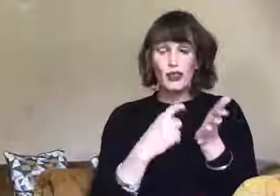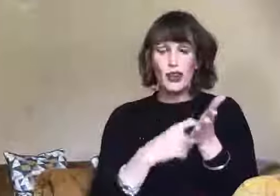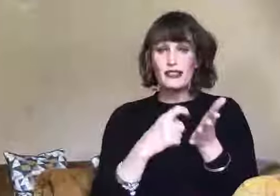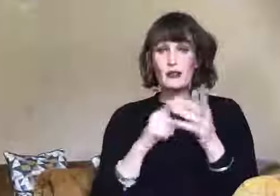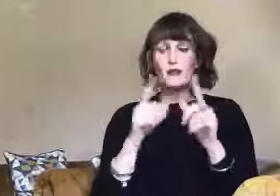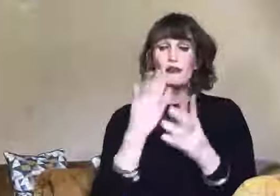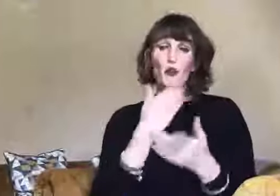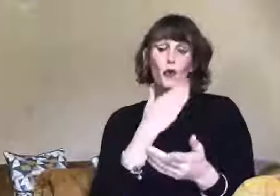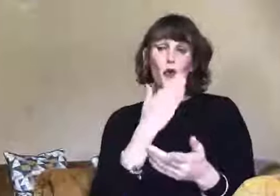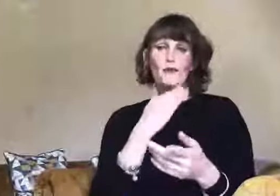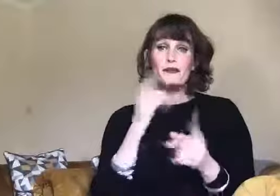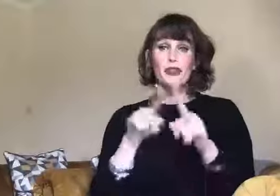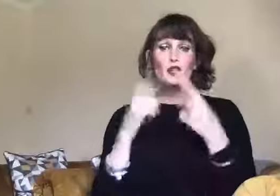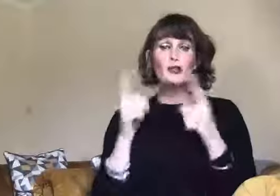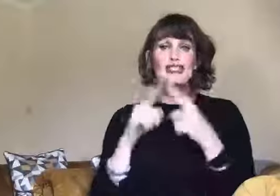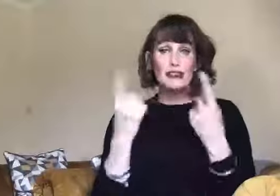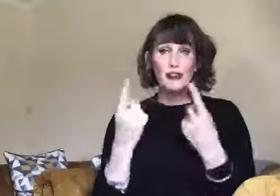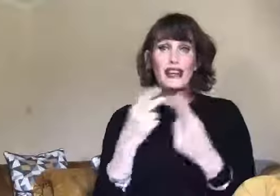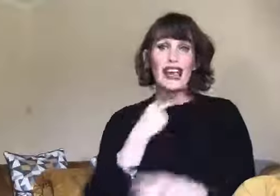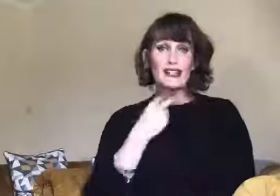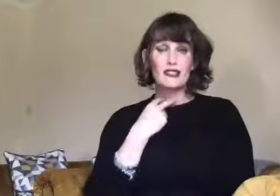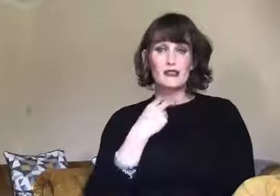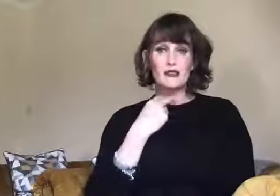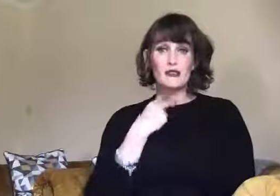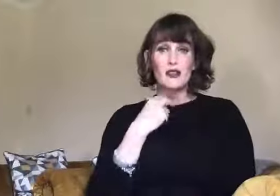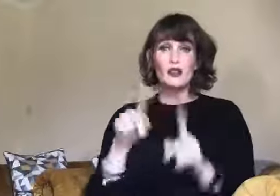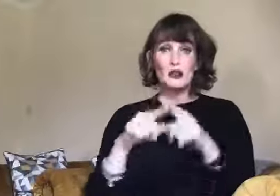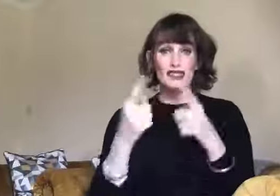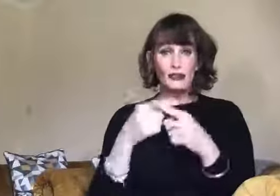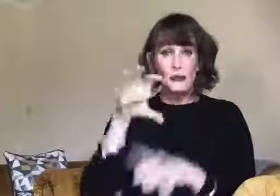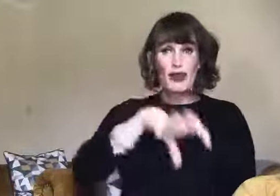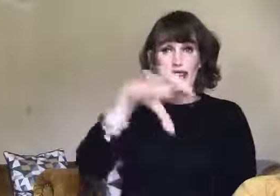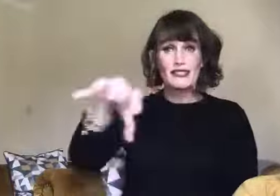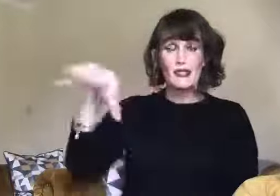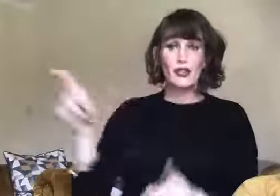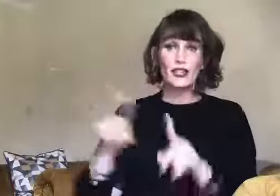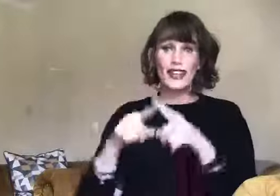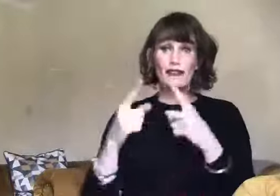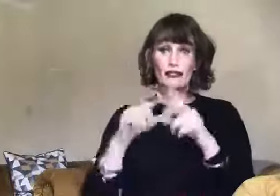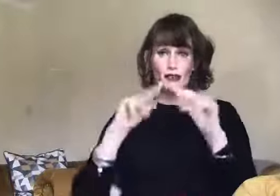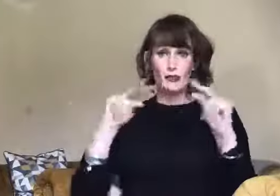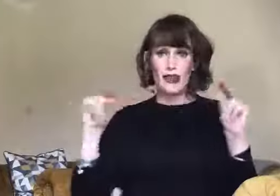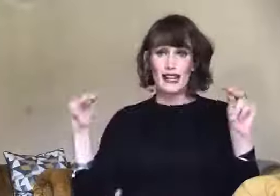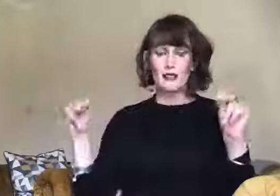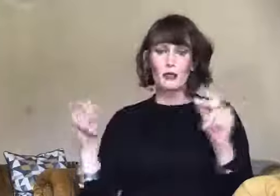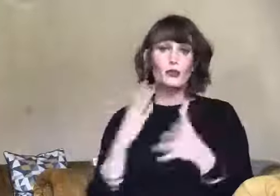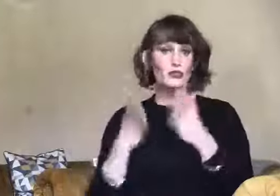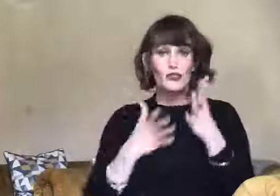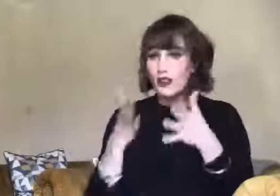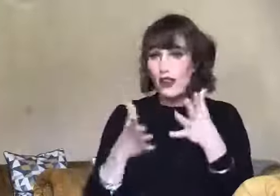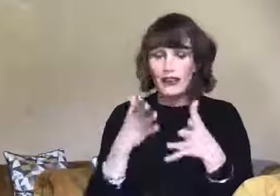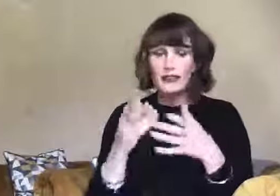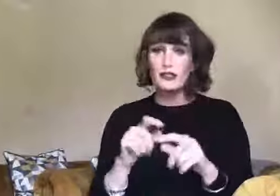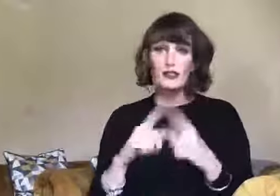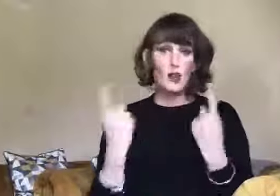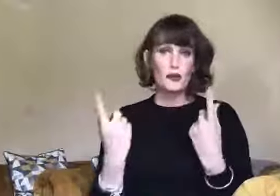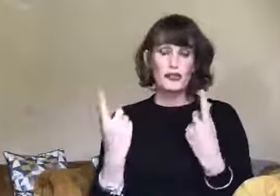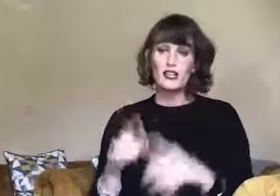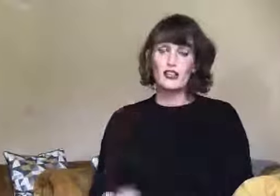I said before that you do different accents. So, in different places, you can have different spellings or different signs,